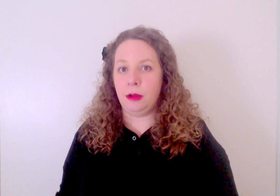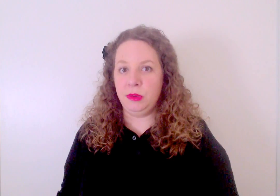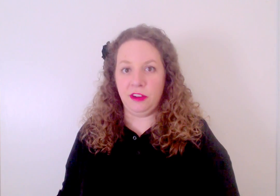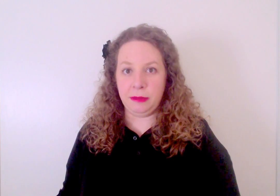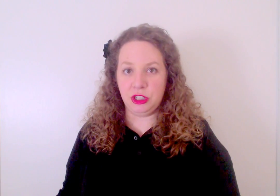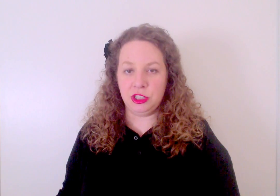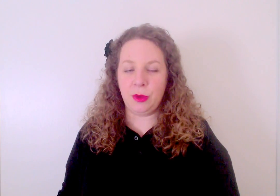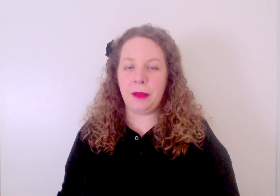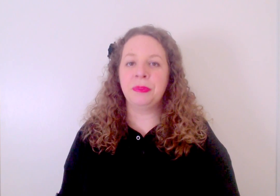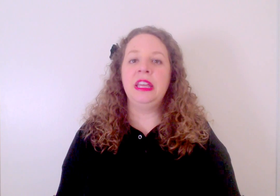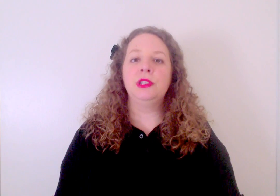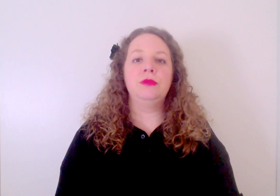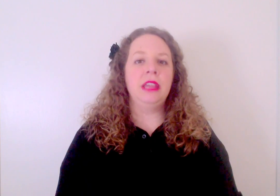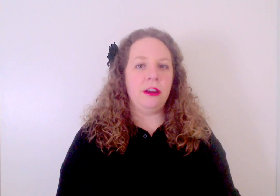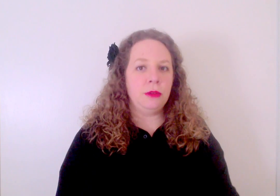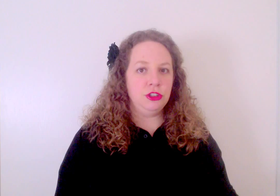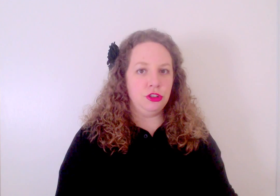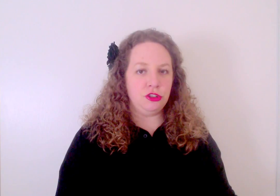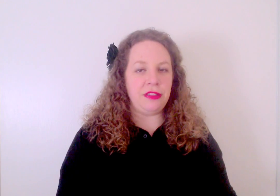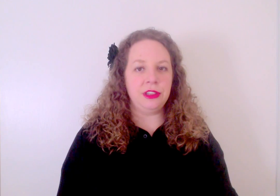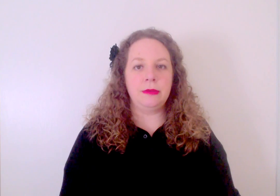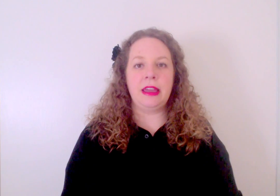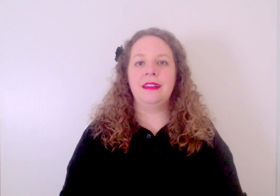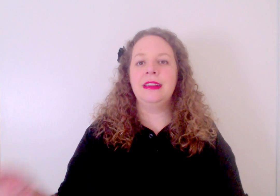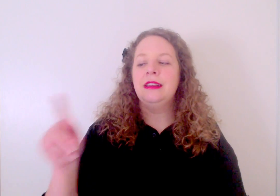you very much as well. So now I want you to try it this way.